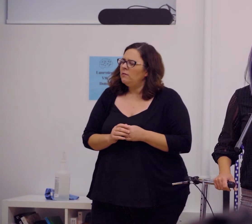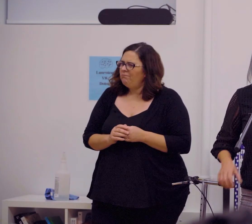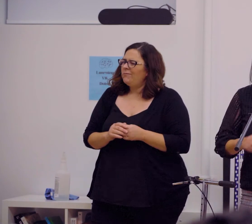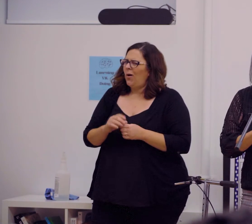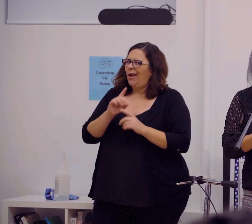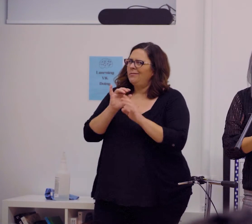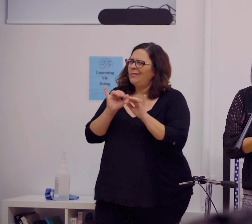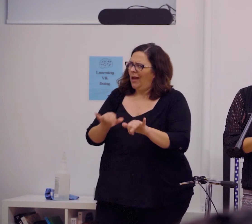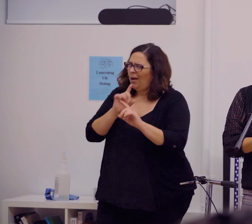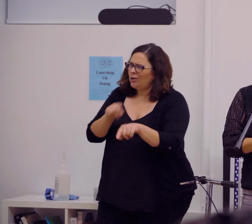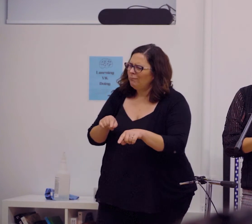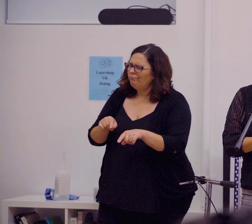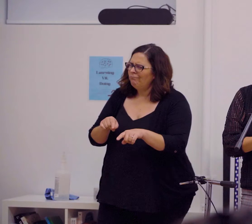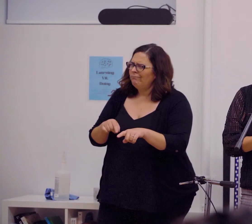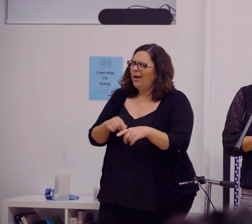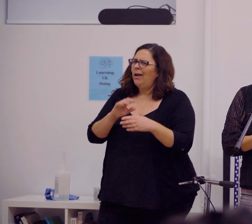myself.